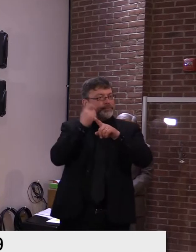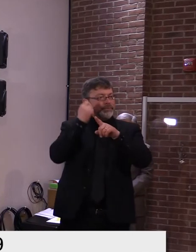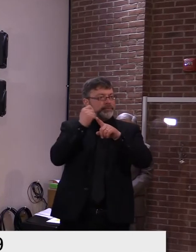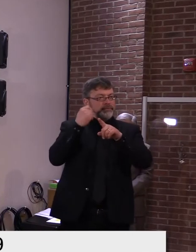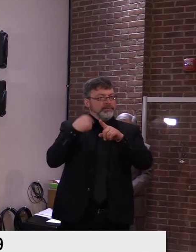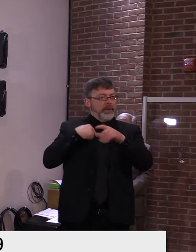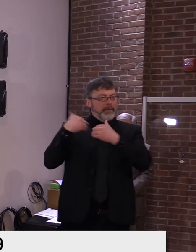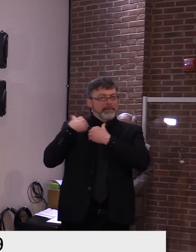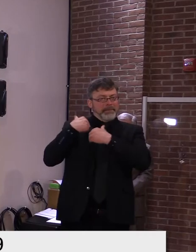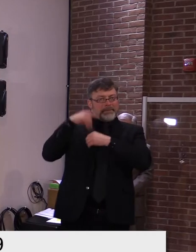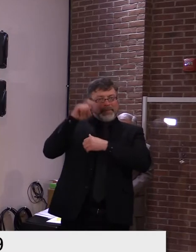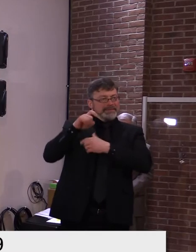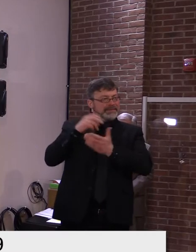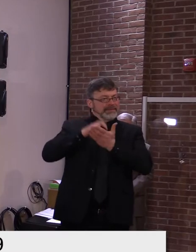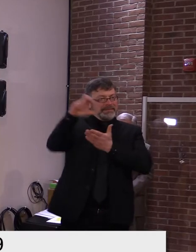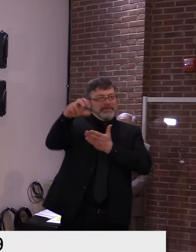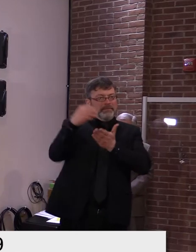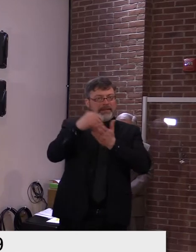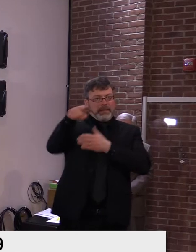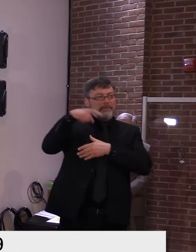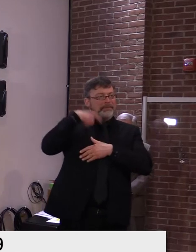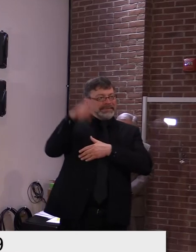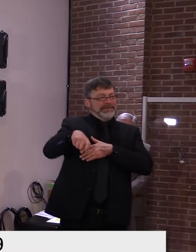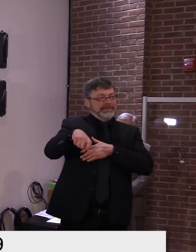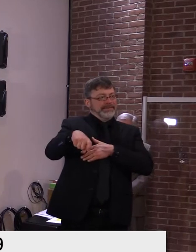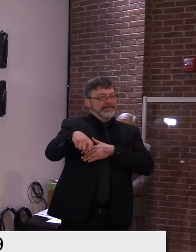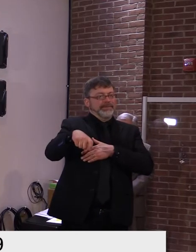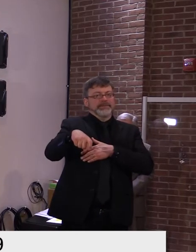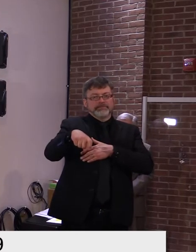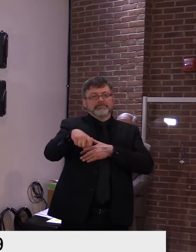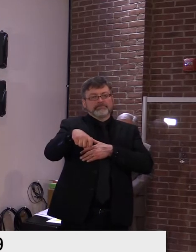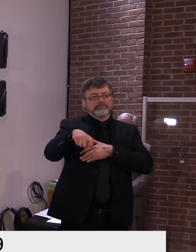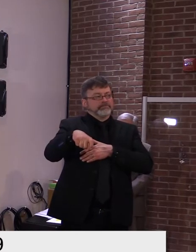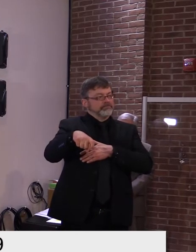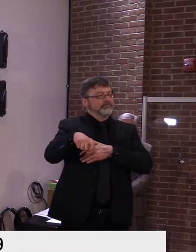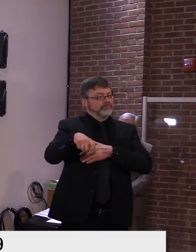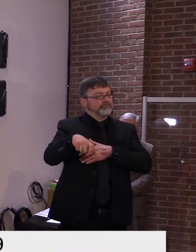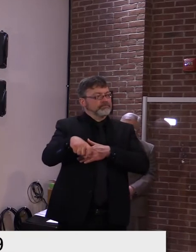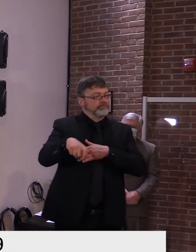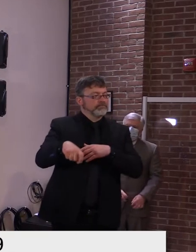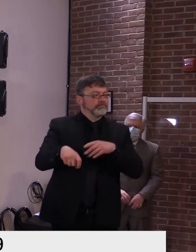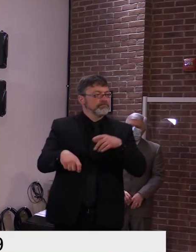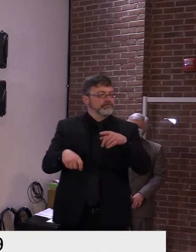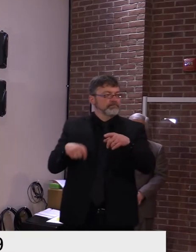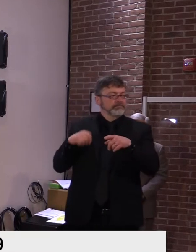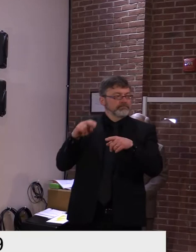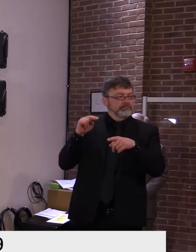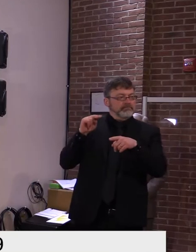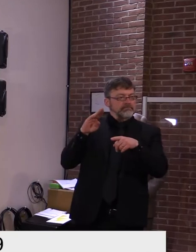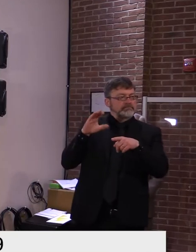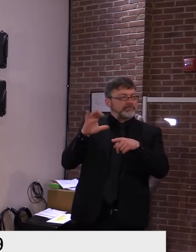Why, though, is it appropriate for current workers, future retirees, to shoulder